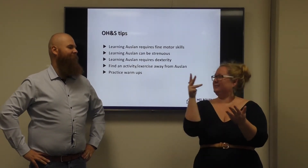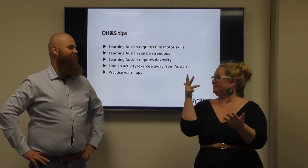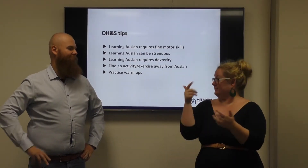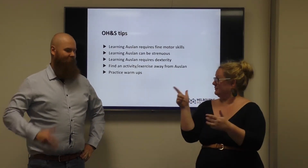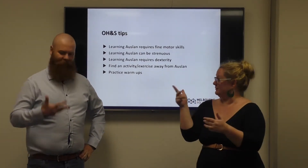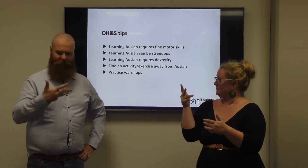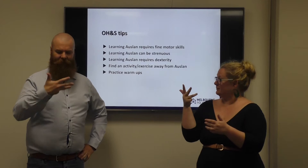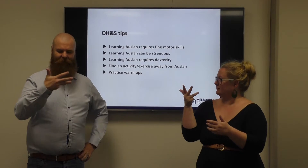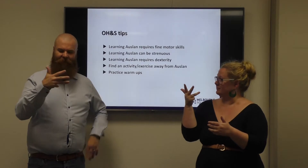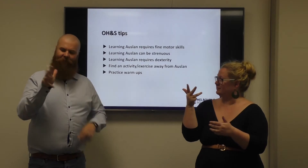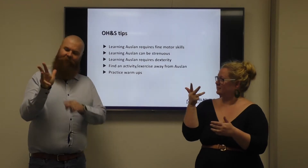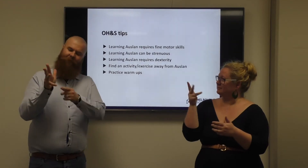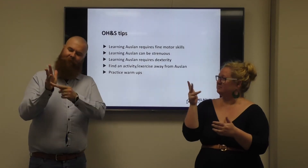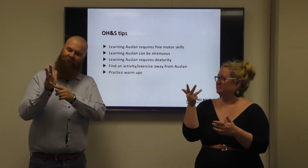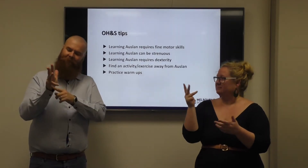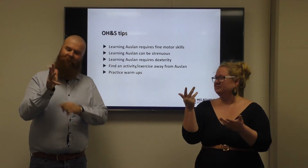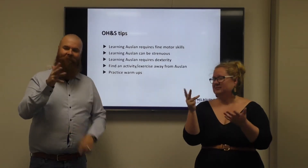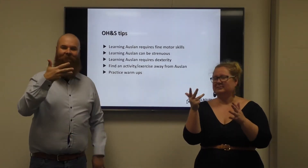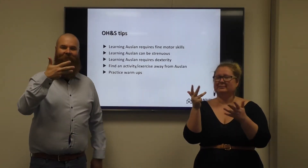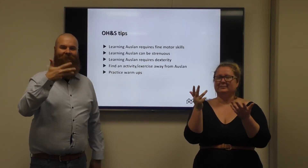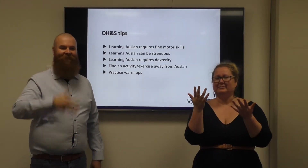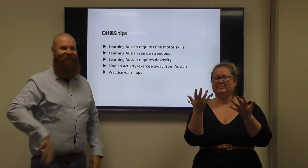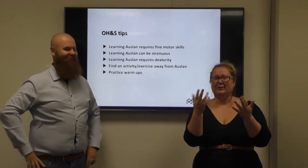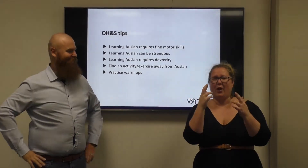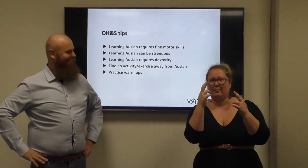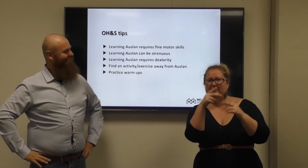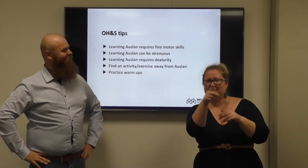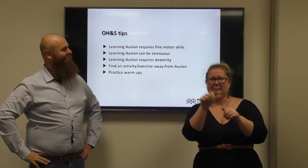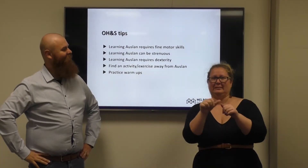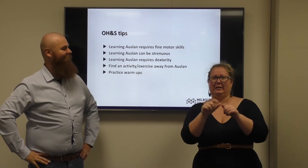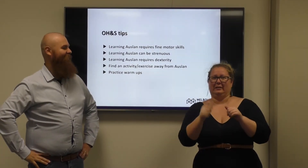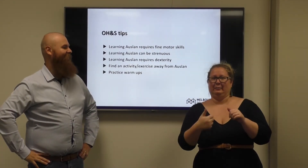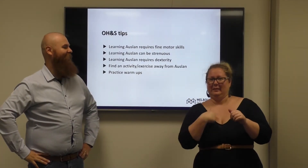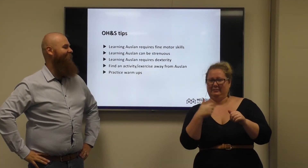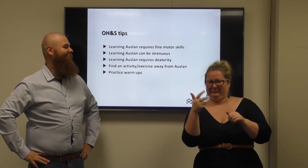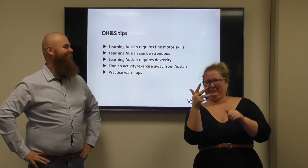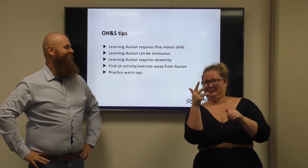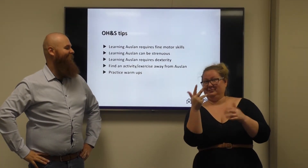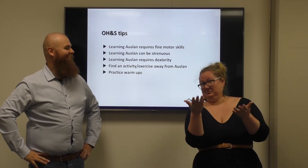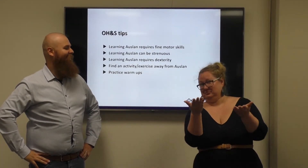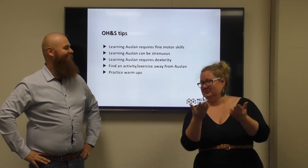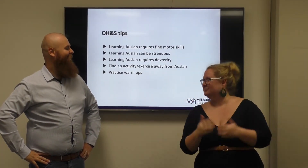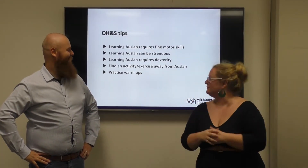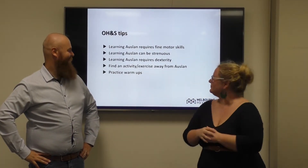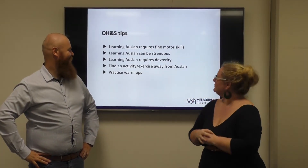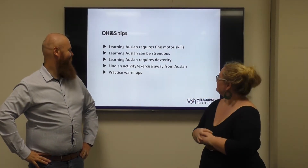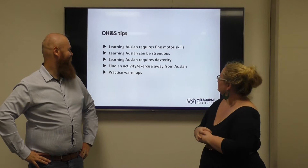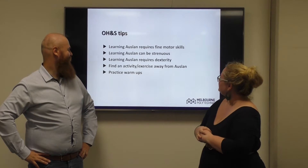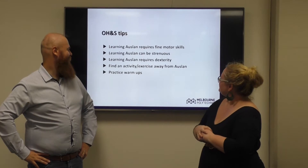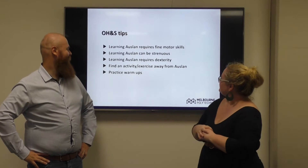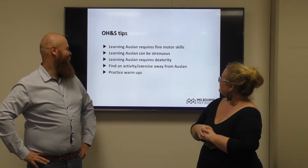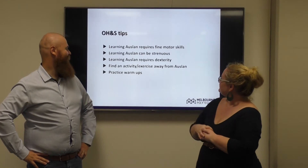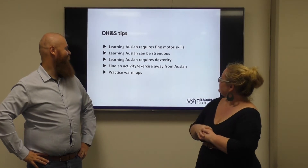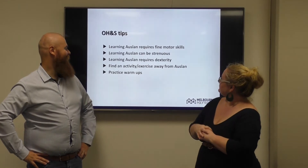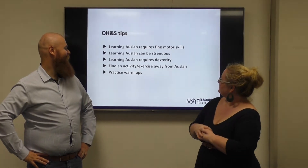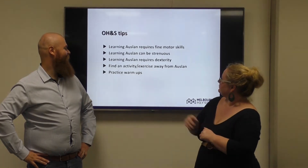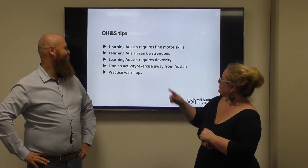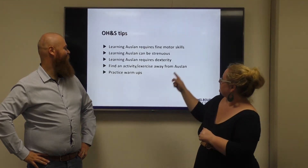unfortunate for me. Oh, I can do it. Oh, kind of. Hope you're all better than me. So Auslan does